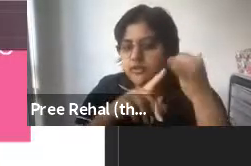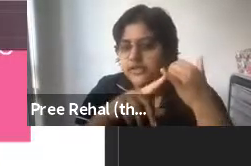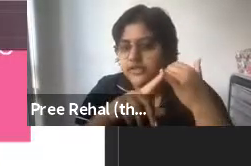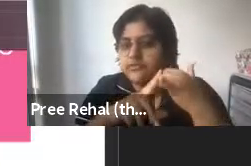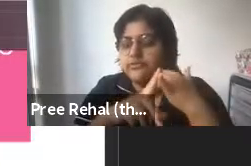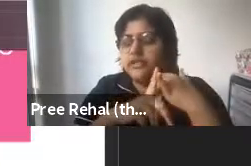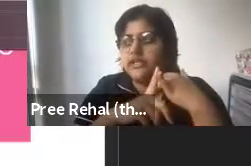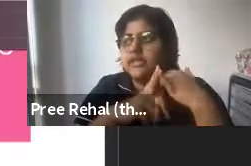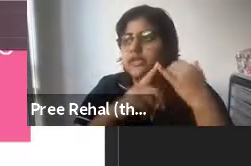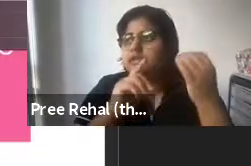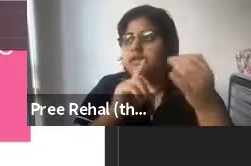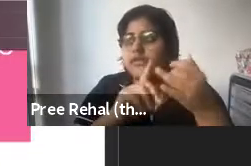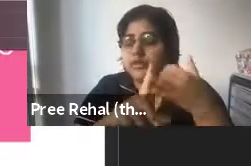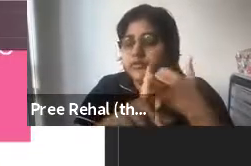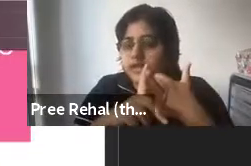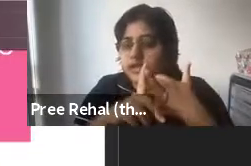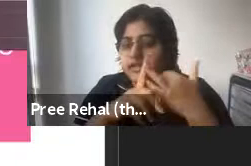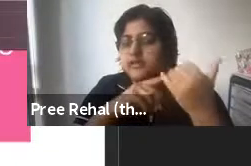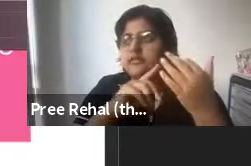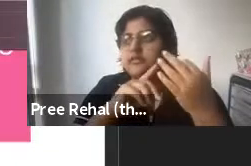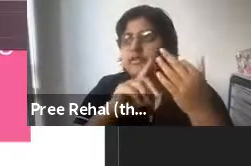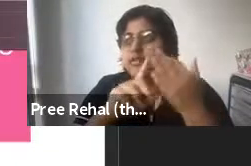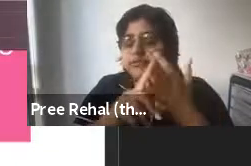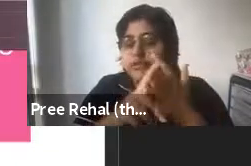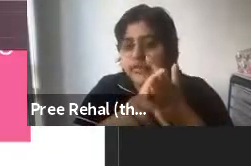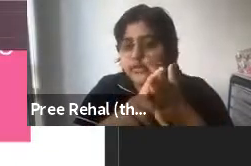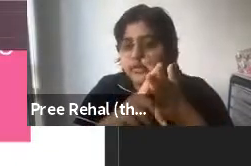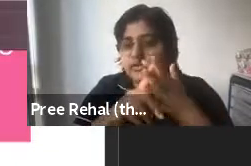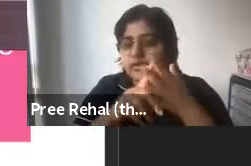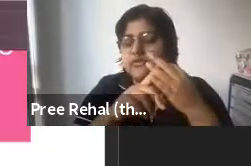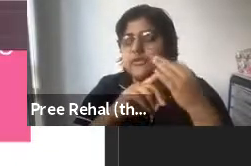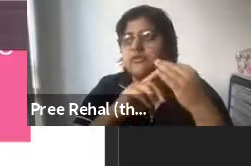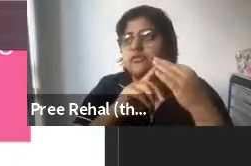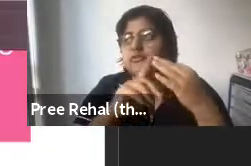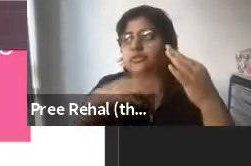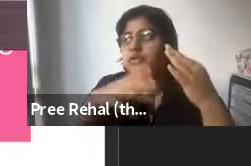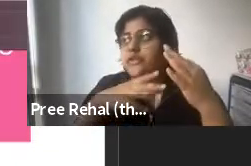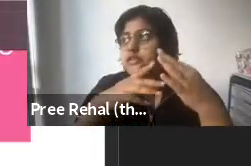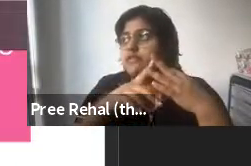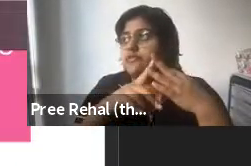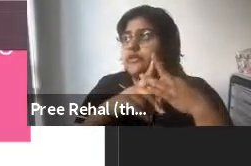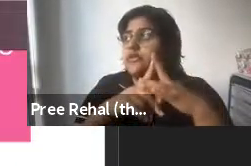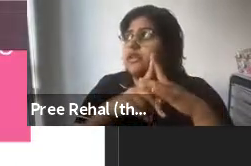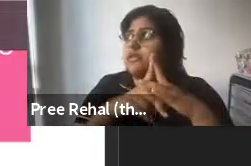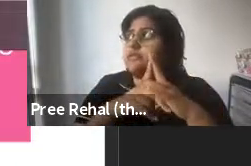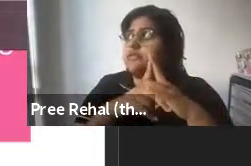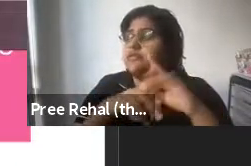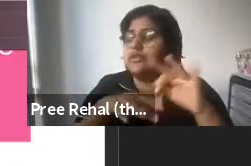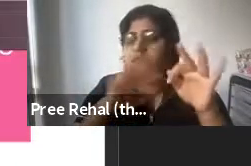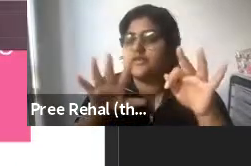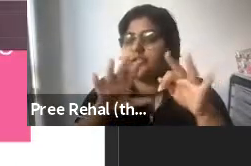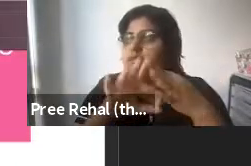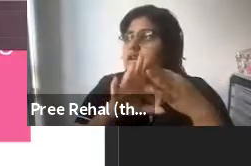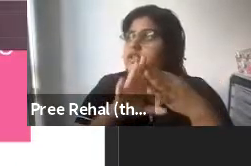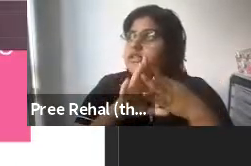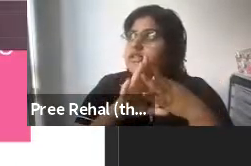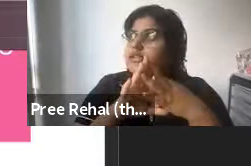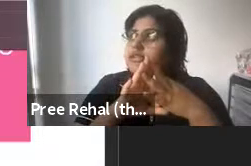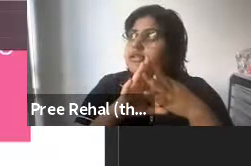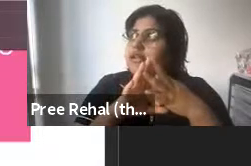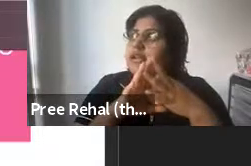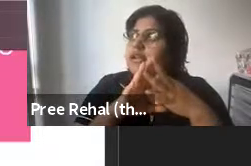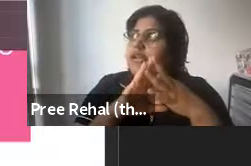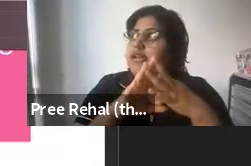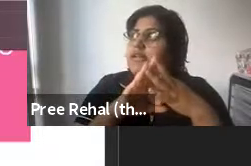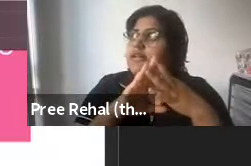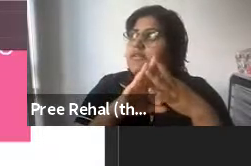take OCAD courses for free. You get to work with a client. You get $4,000 for the work that you do for the client, regardless of what your contract